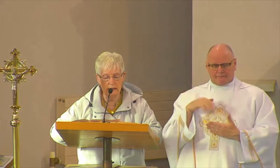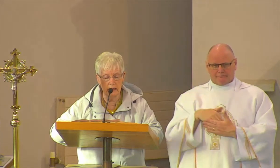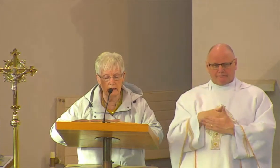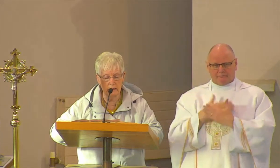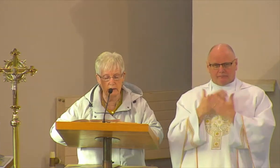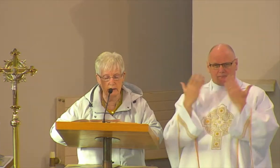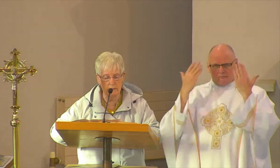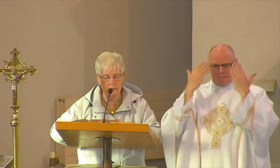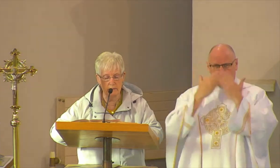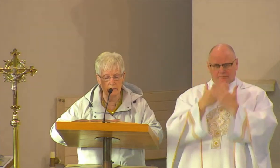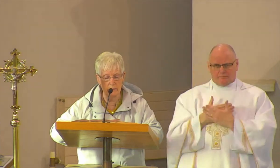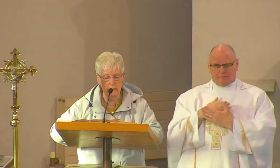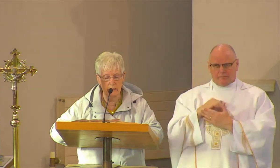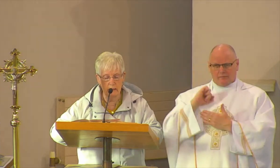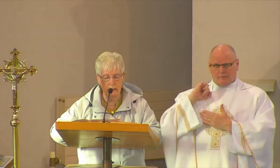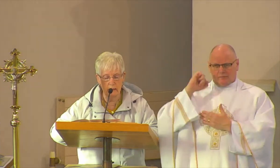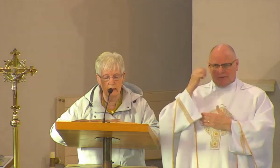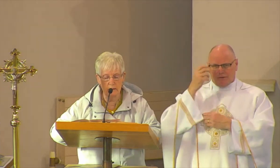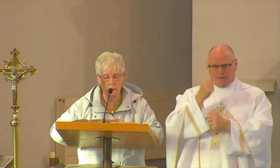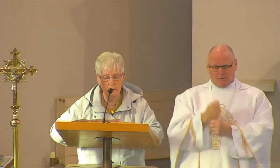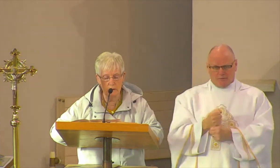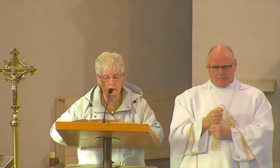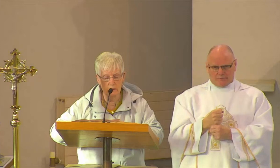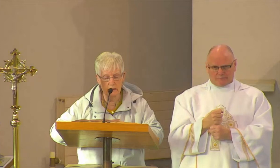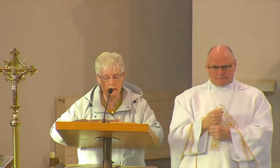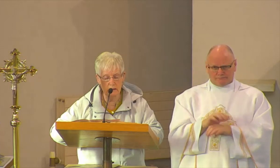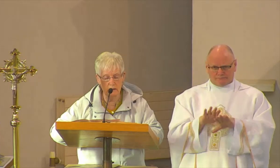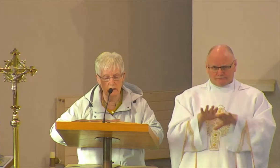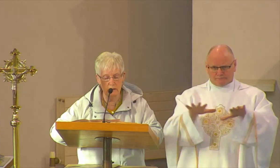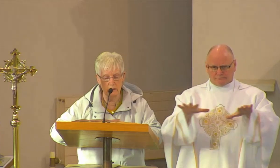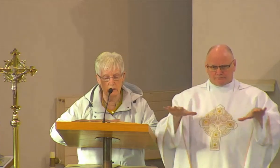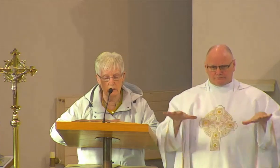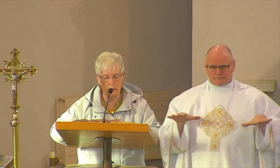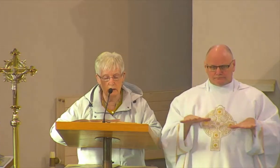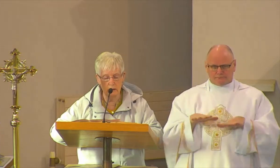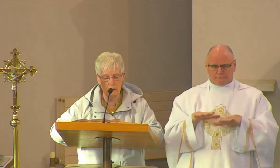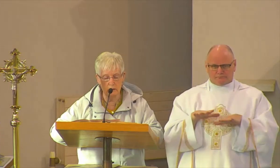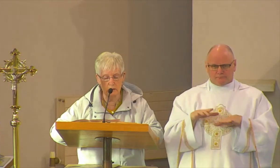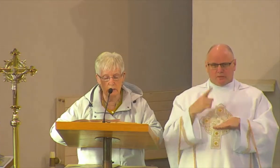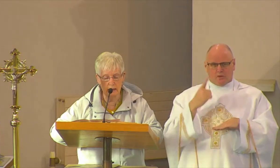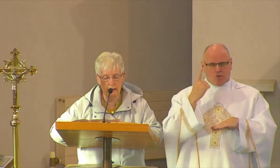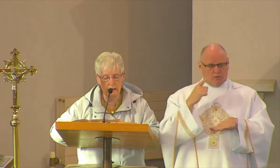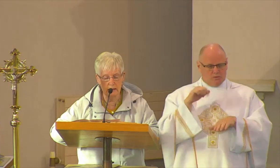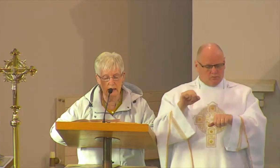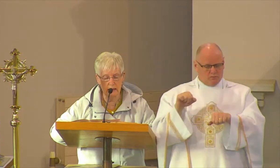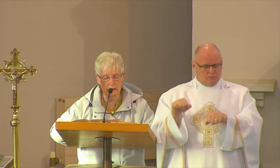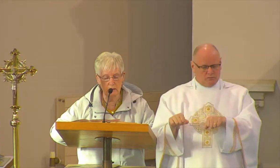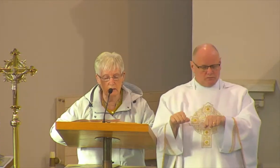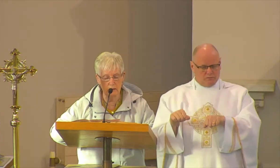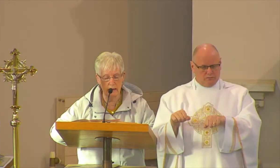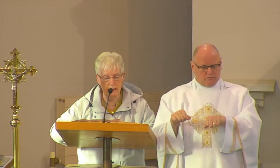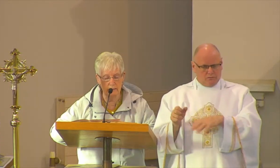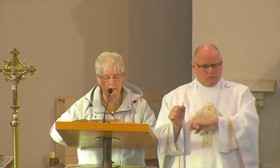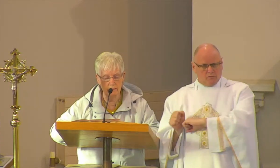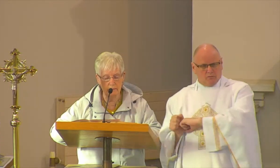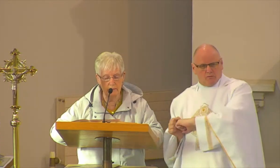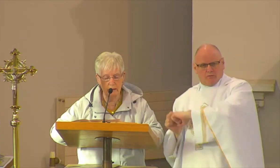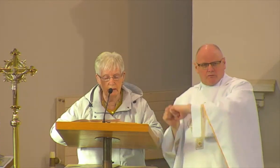sanctuary. And the one who sits on the throne will spread his tent over them. They